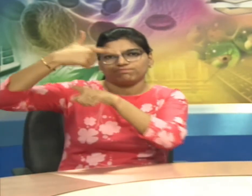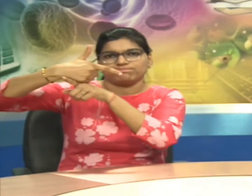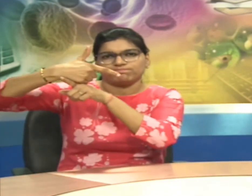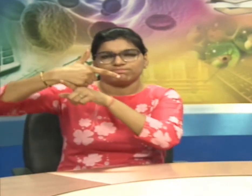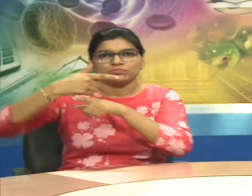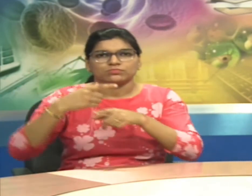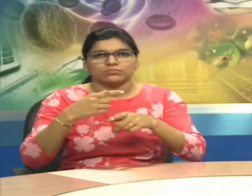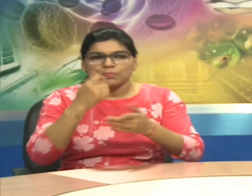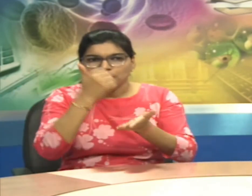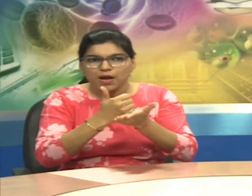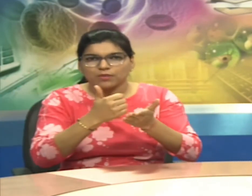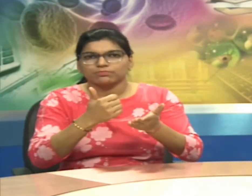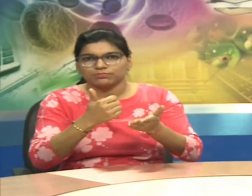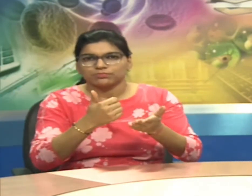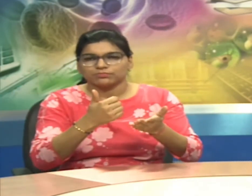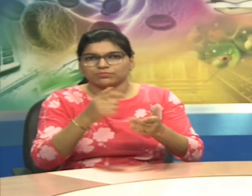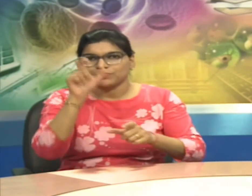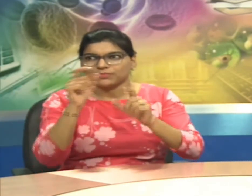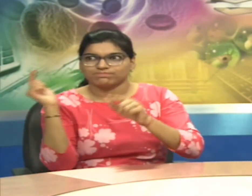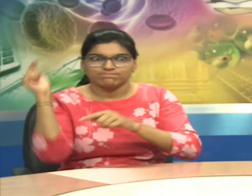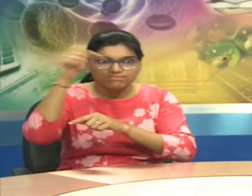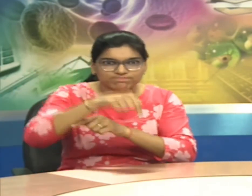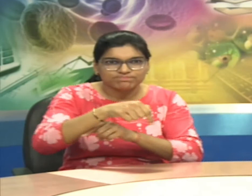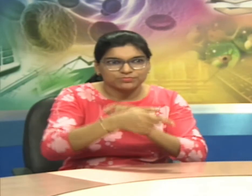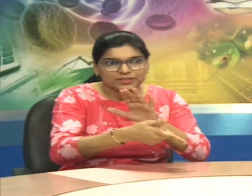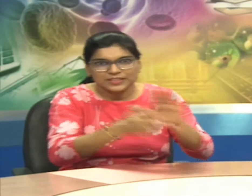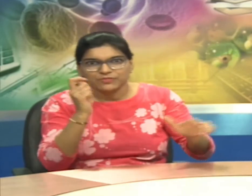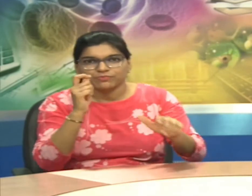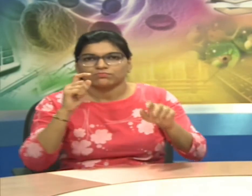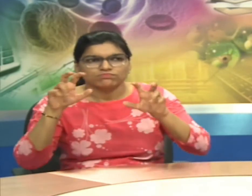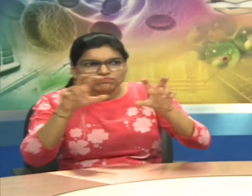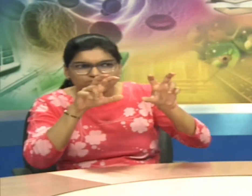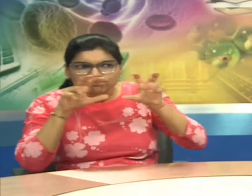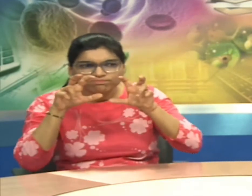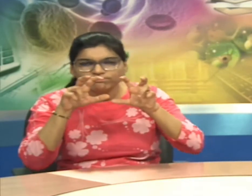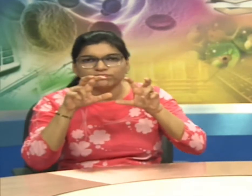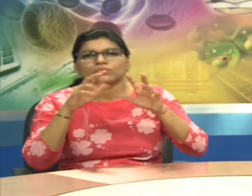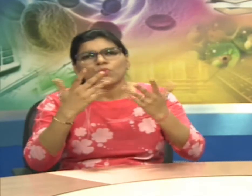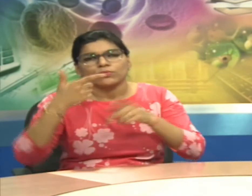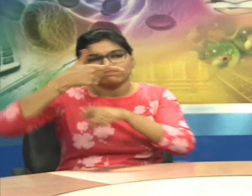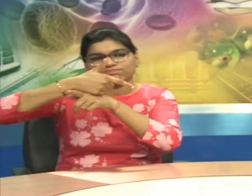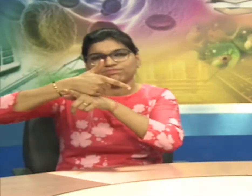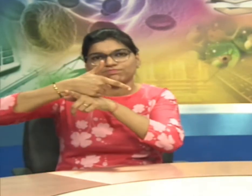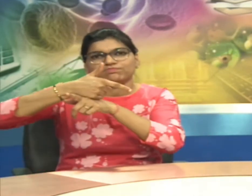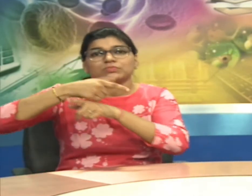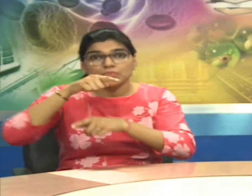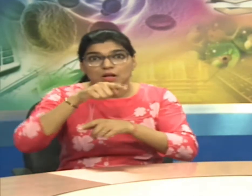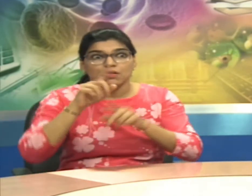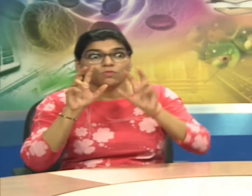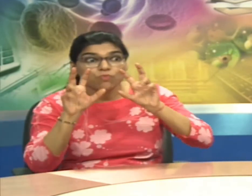office. We can keep security by CCTV image, so we can easily find